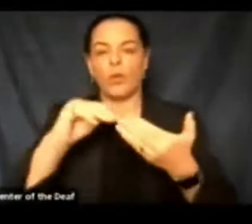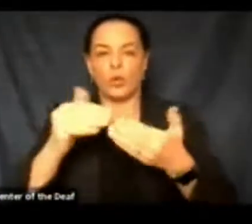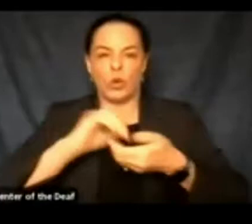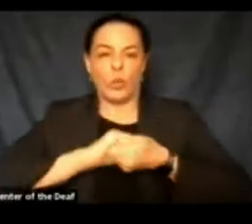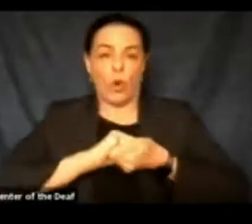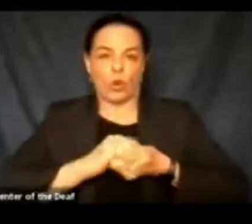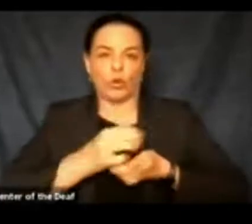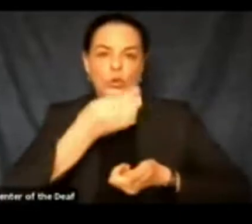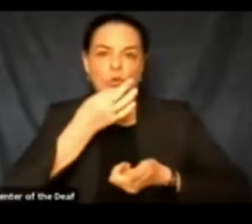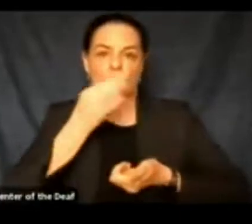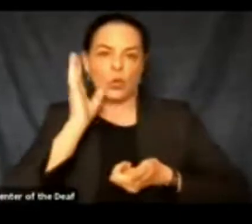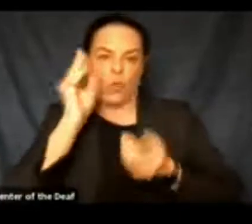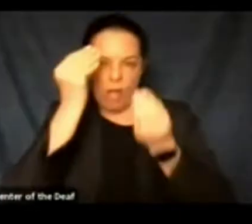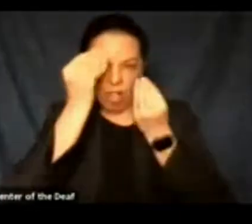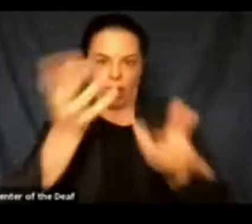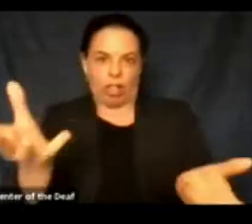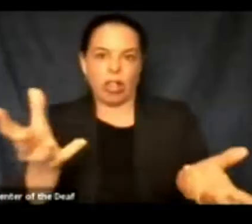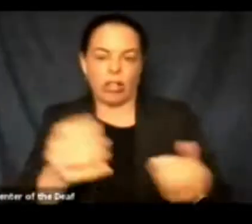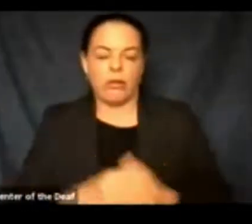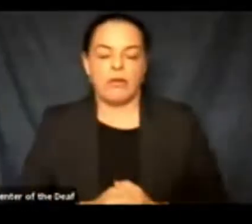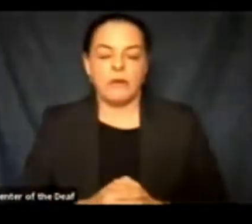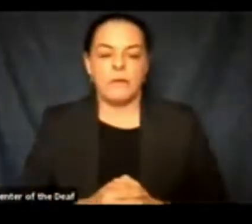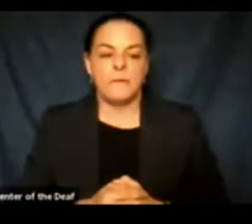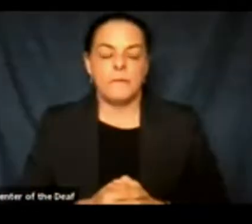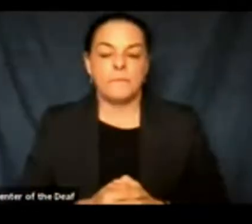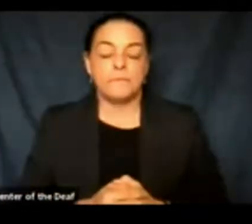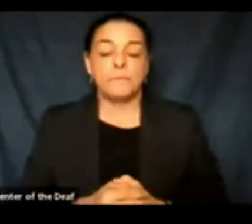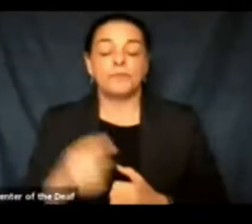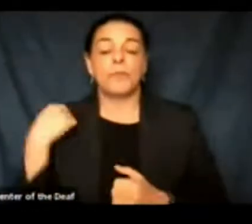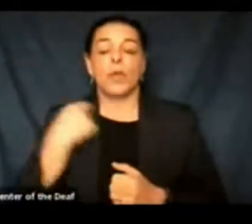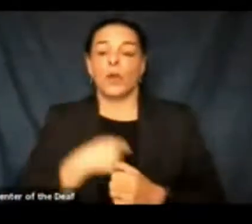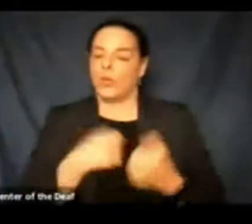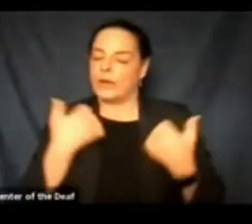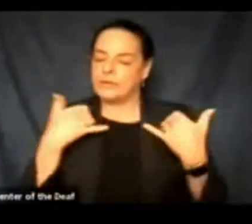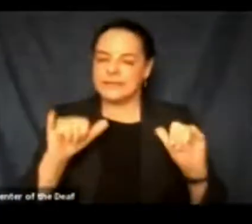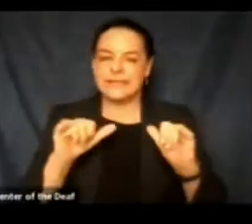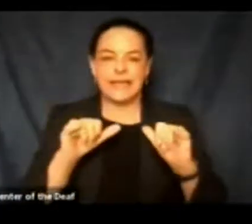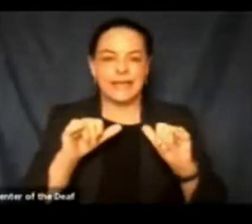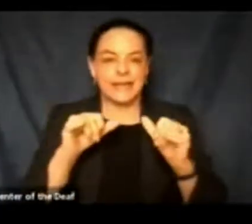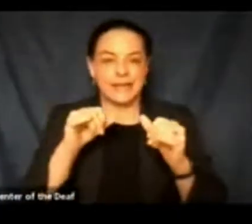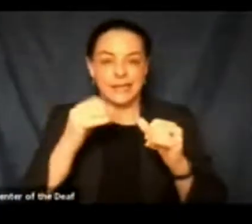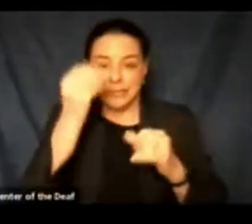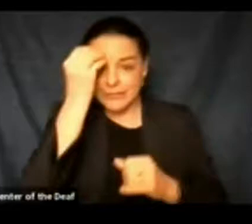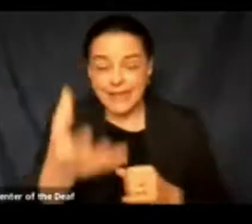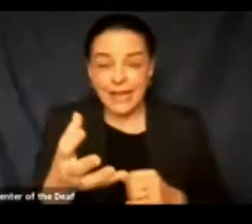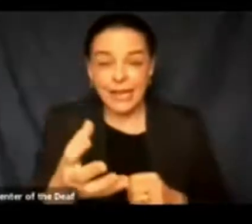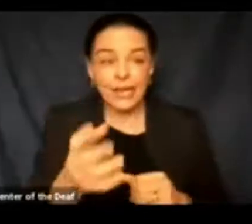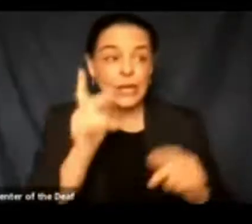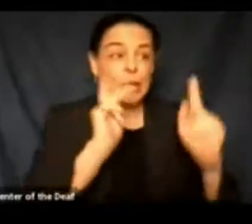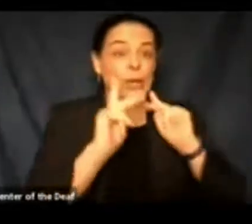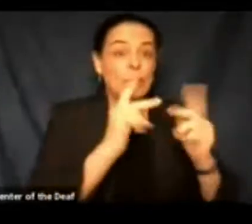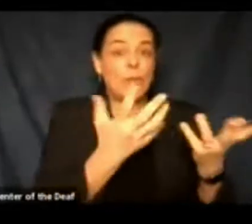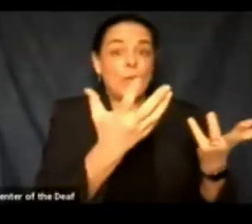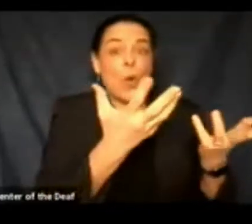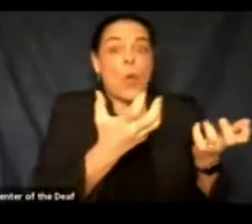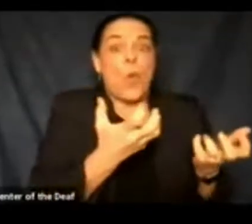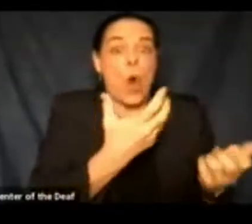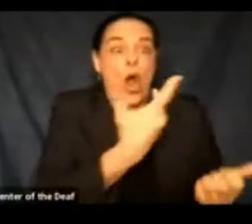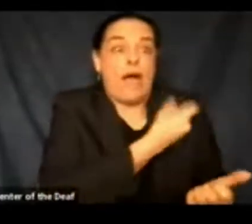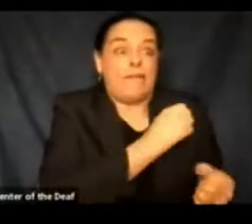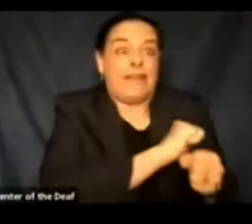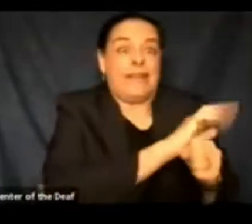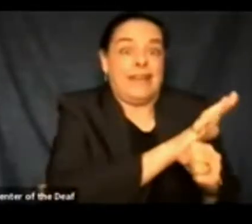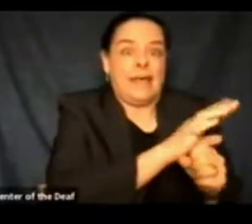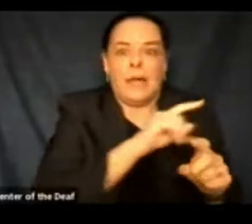soon when they make that information available. As we continue to say, the demand for this vaccine continues to greatly outpace the